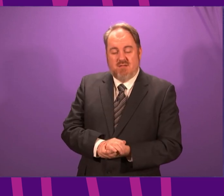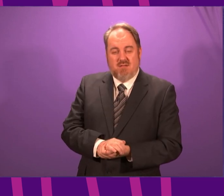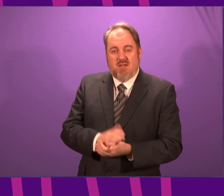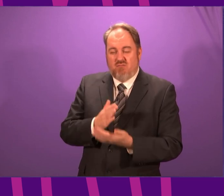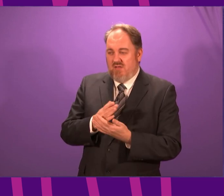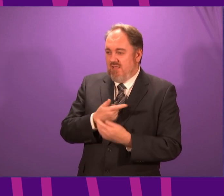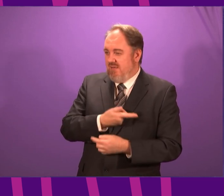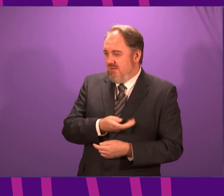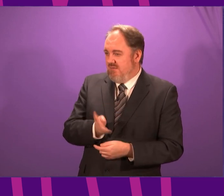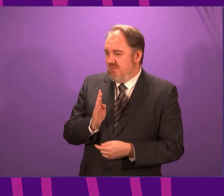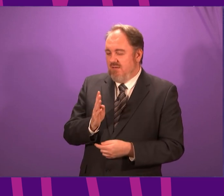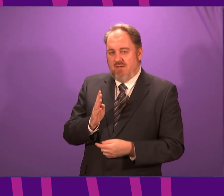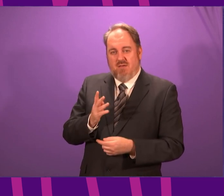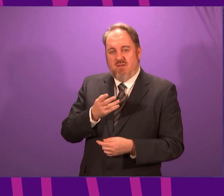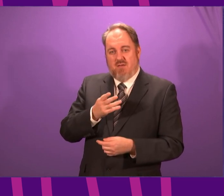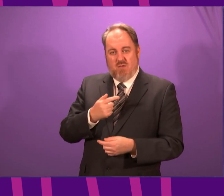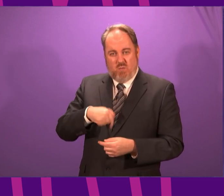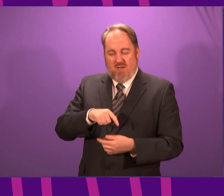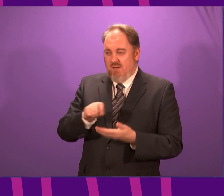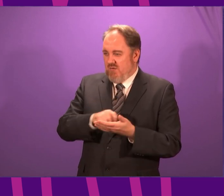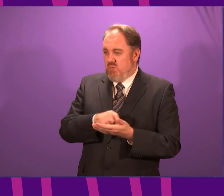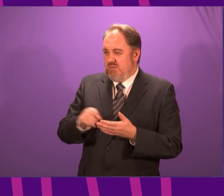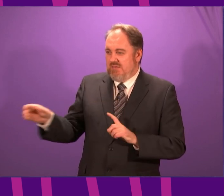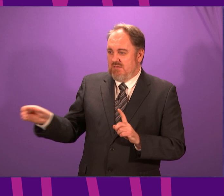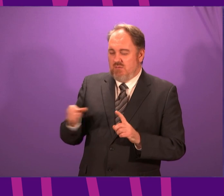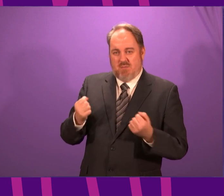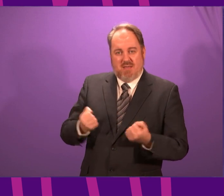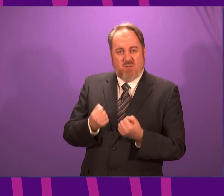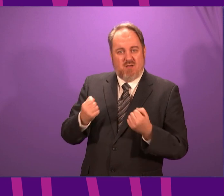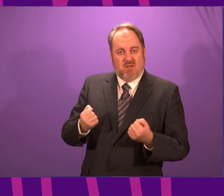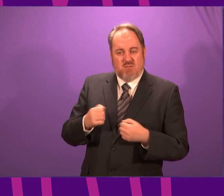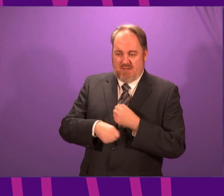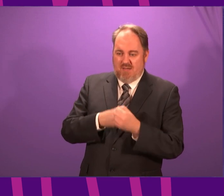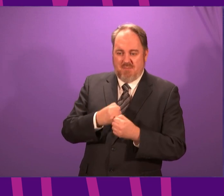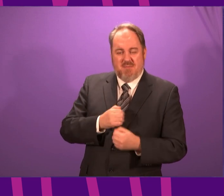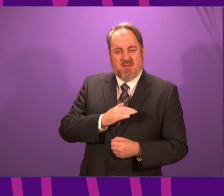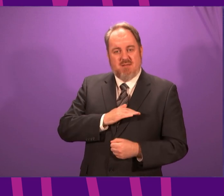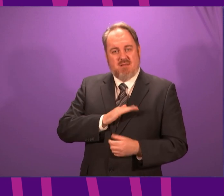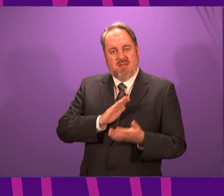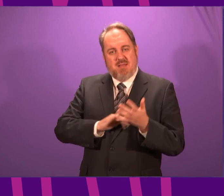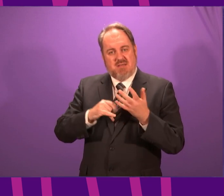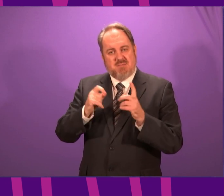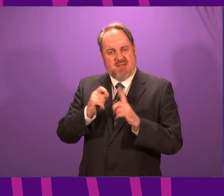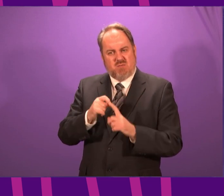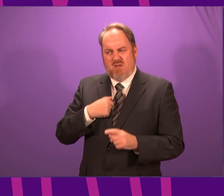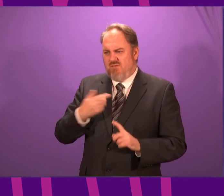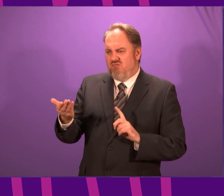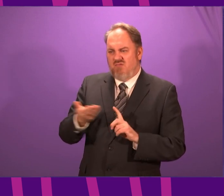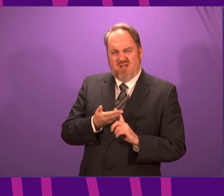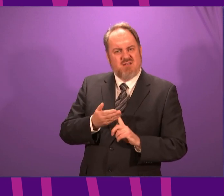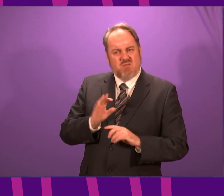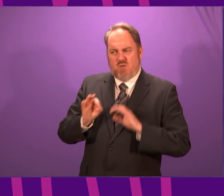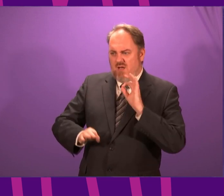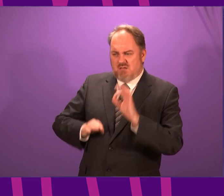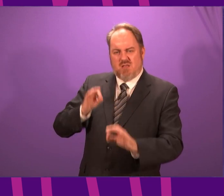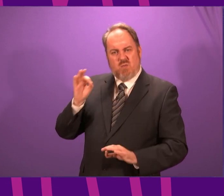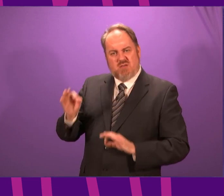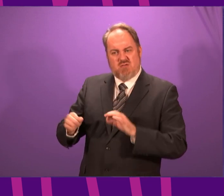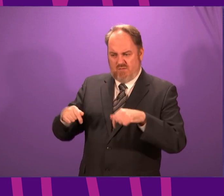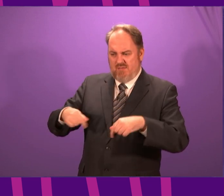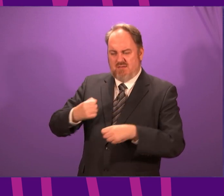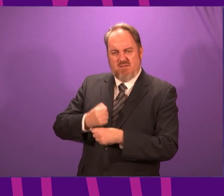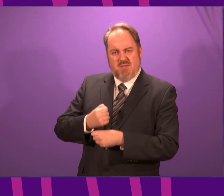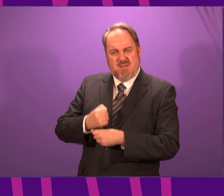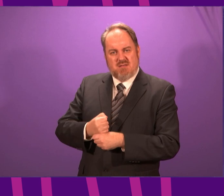rightly expect. Private briefings with opposition party leaders have their place, but they cannot be